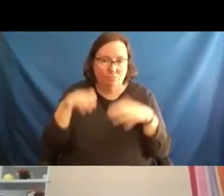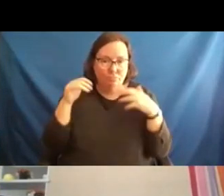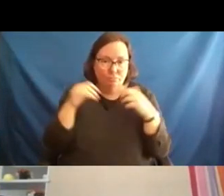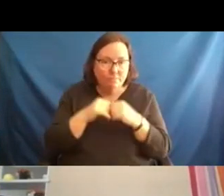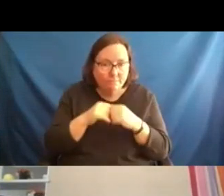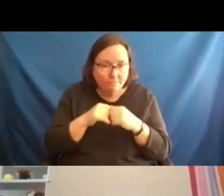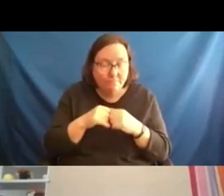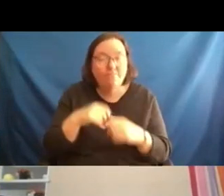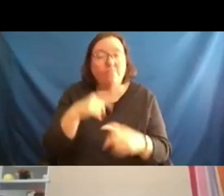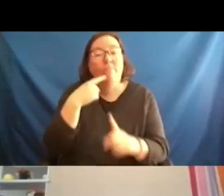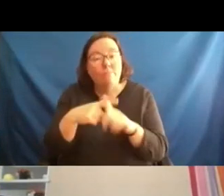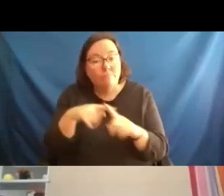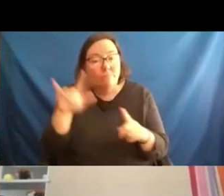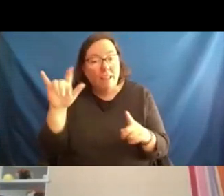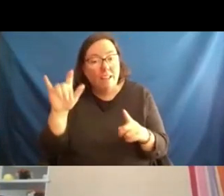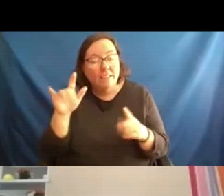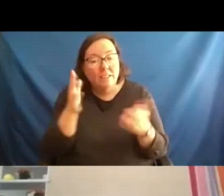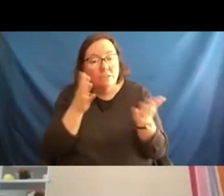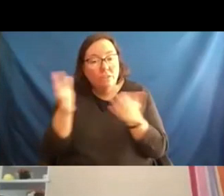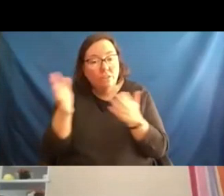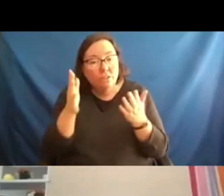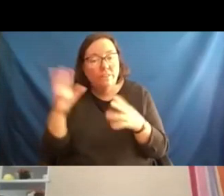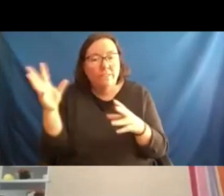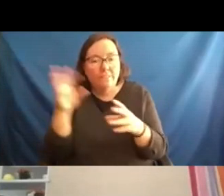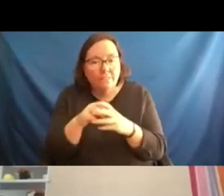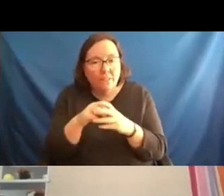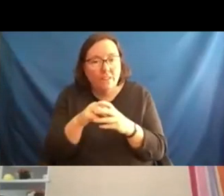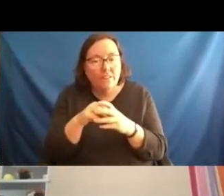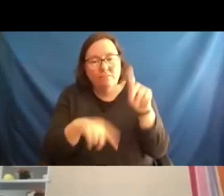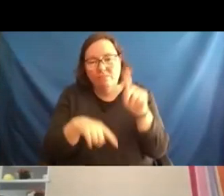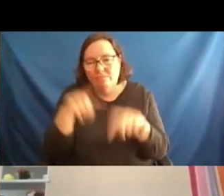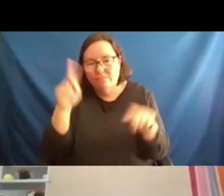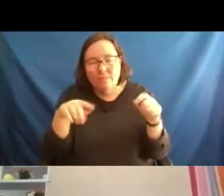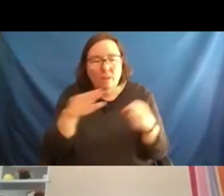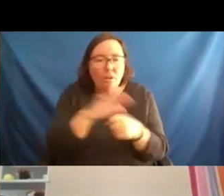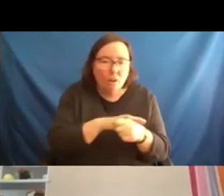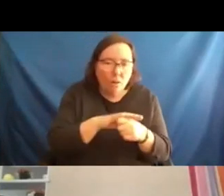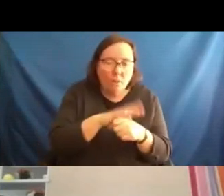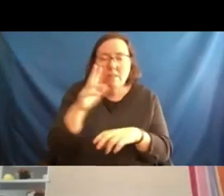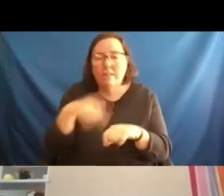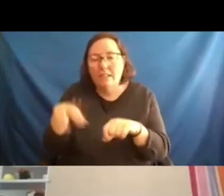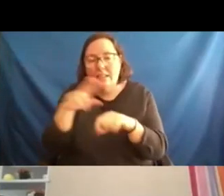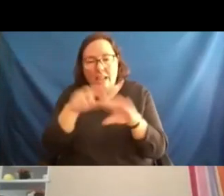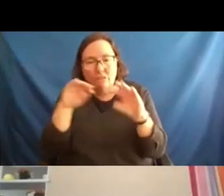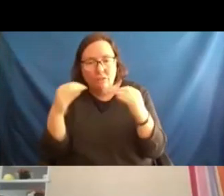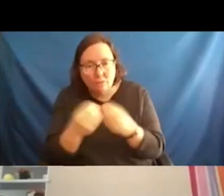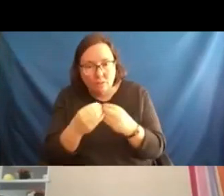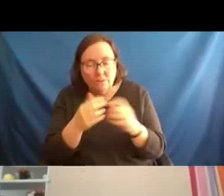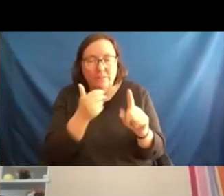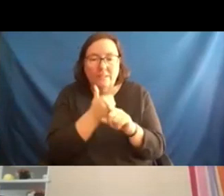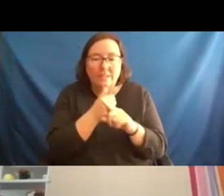Additionally, Kellynet has served and participated in various local and national organizations as a